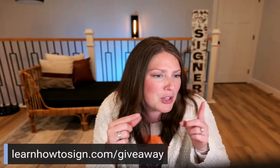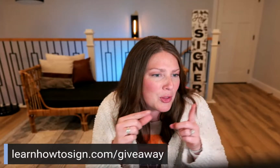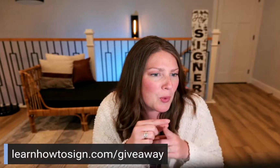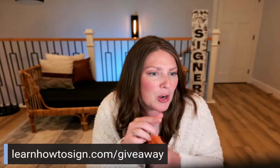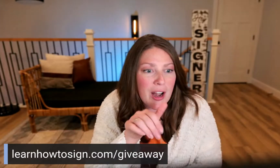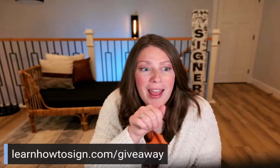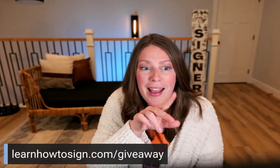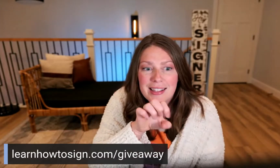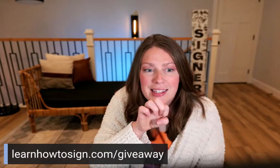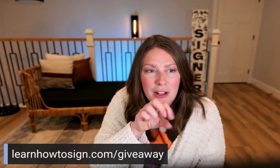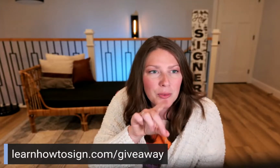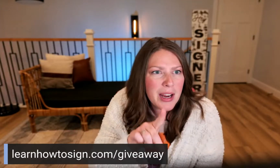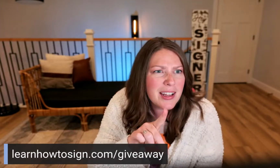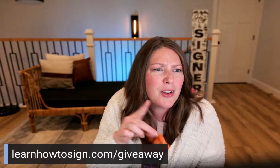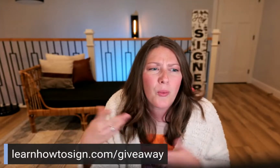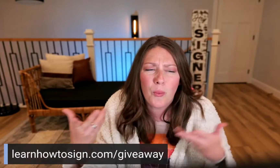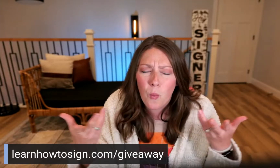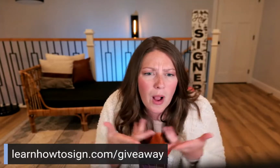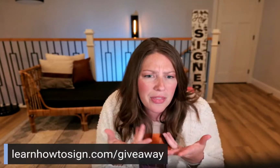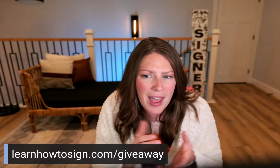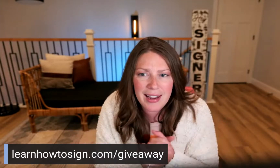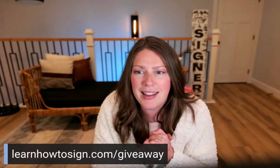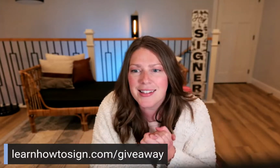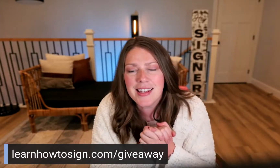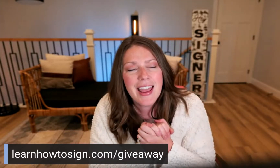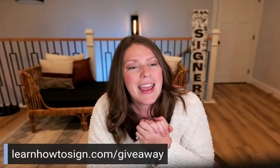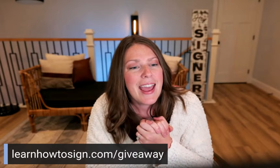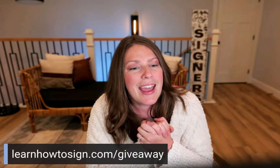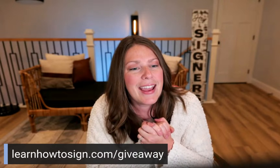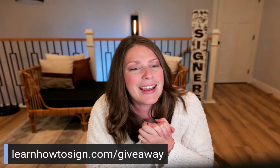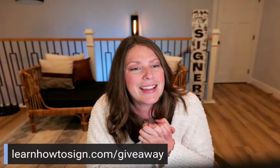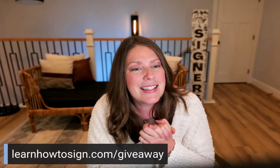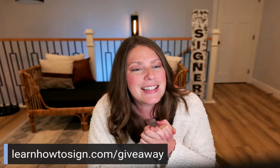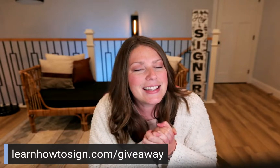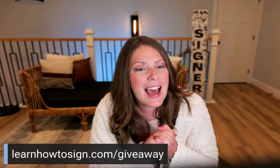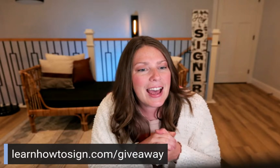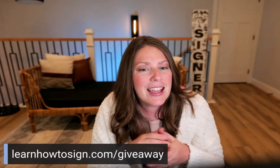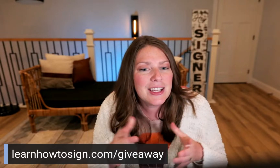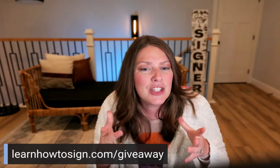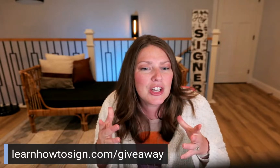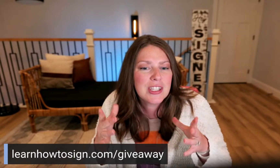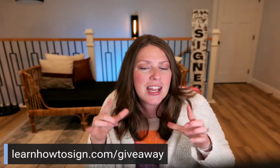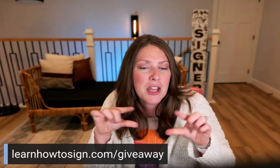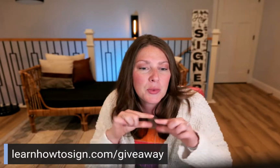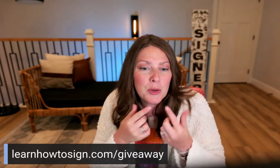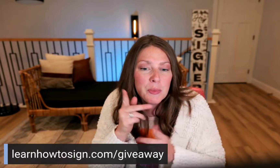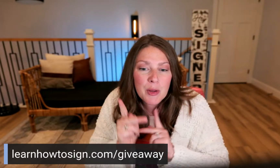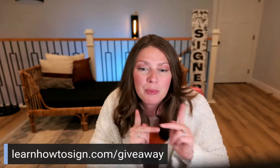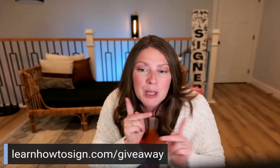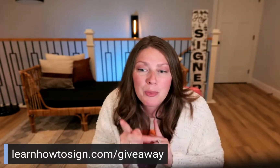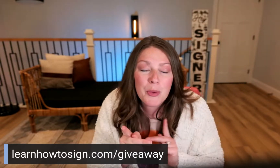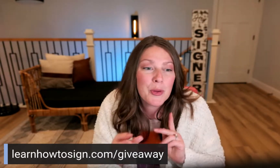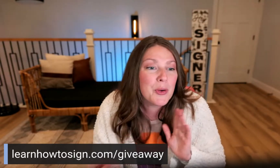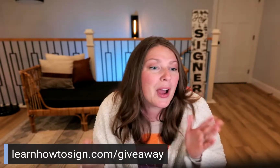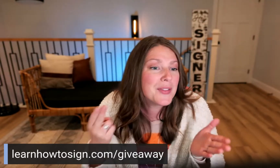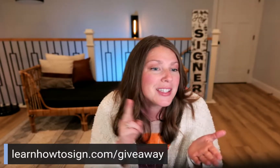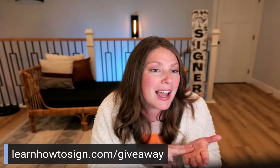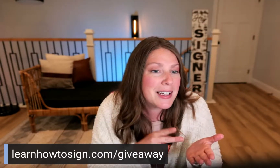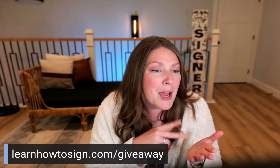the word Accelerated, what that is. And that is just a group of people who have signed up to